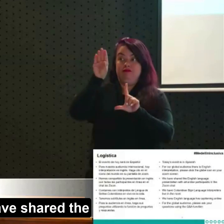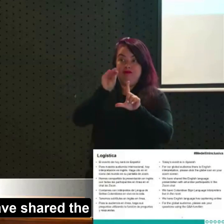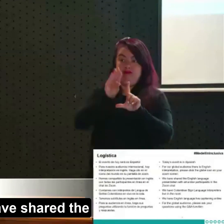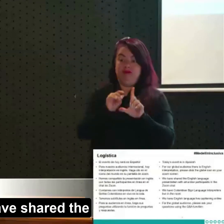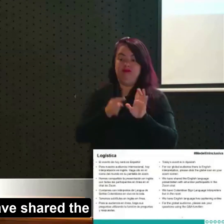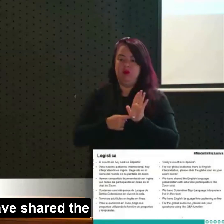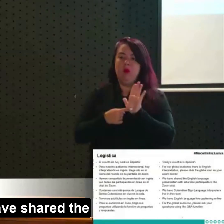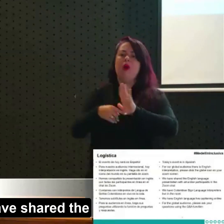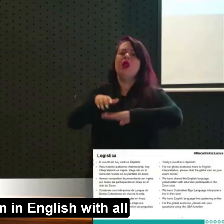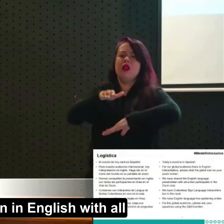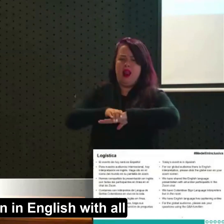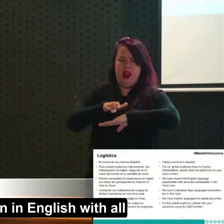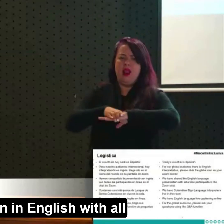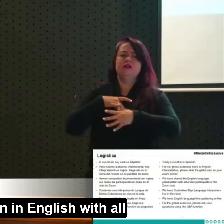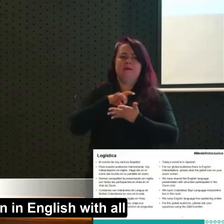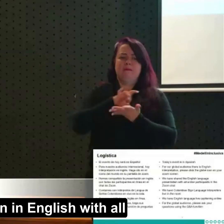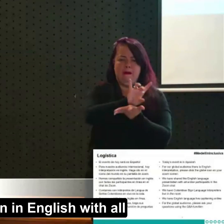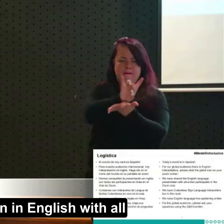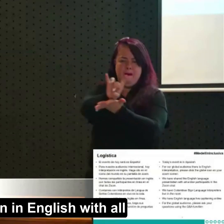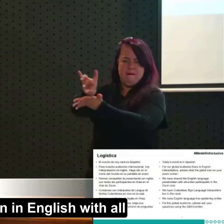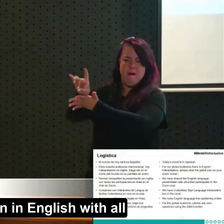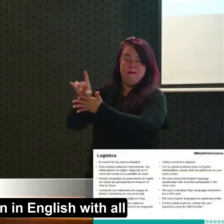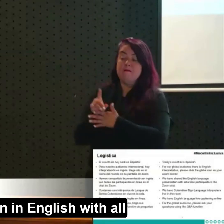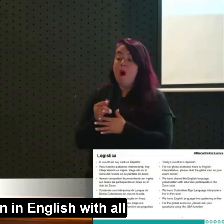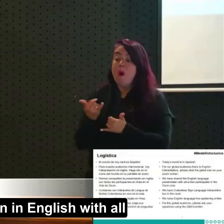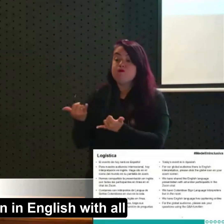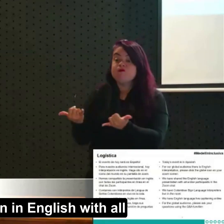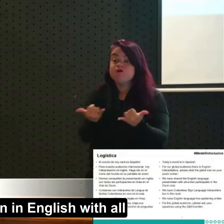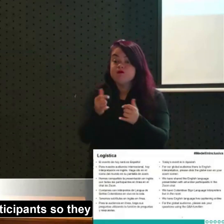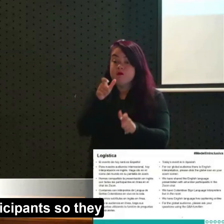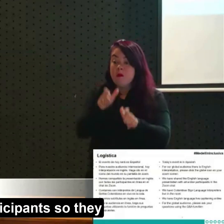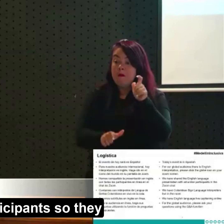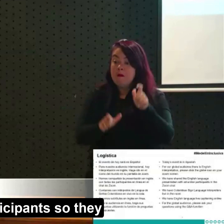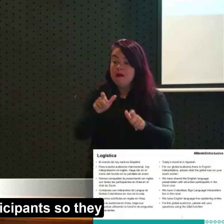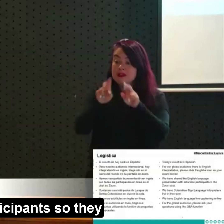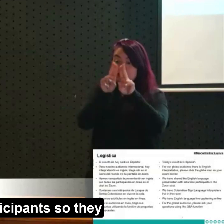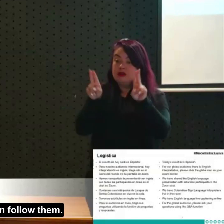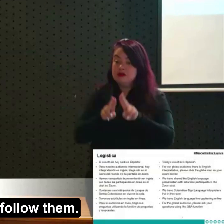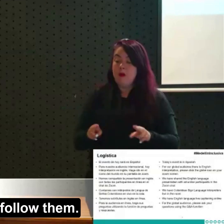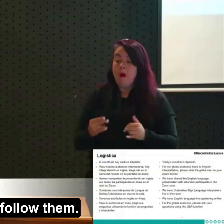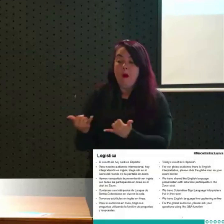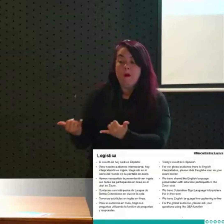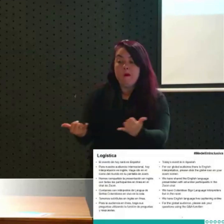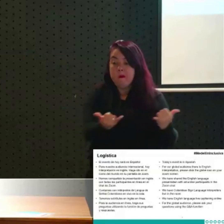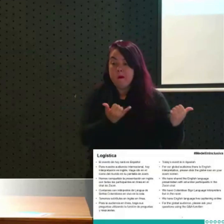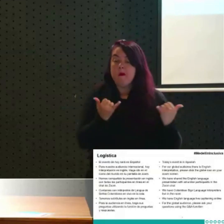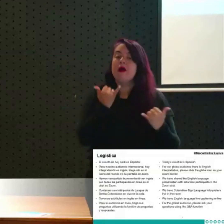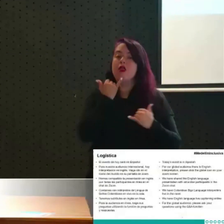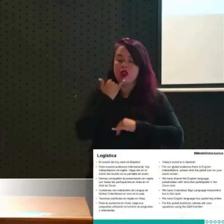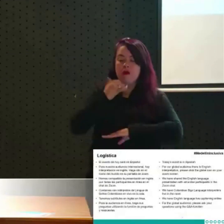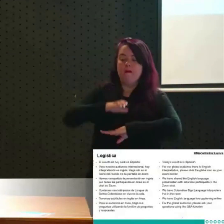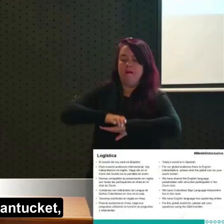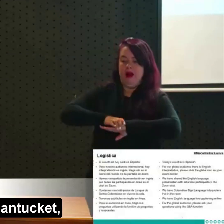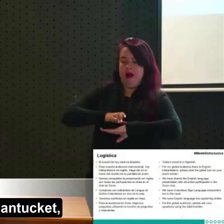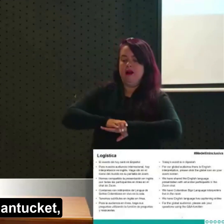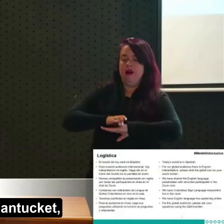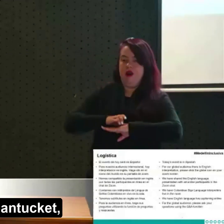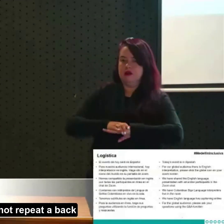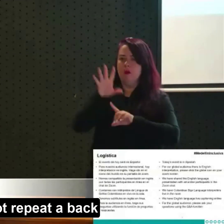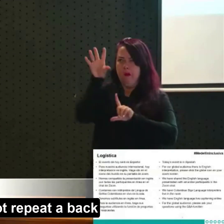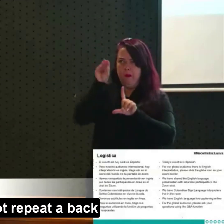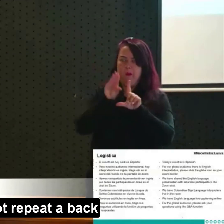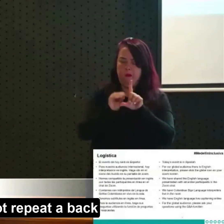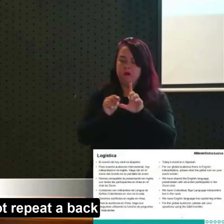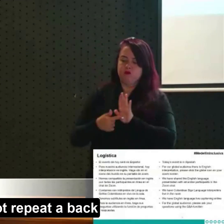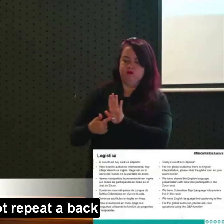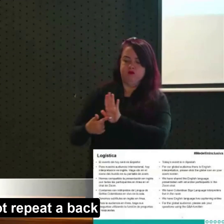We have shared the presentation in English with all the participants so they can follow that. The interpreter